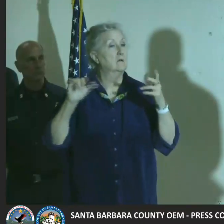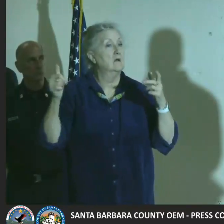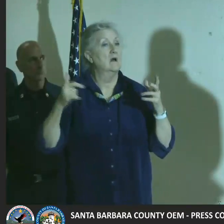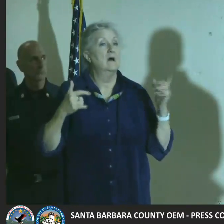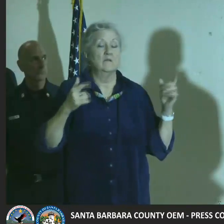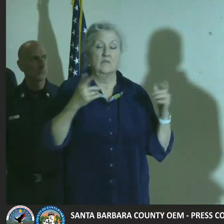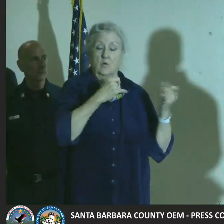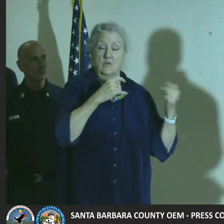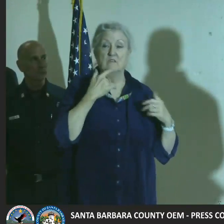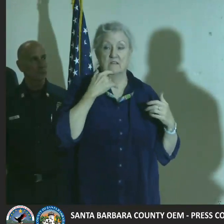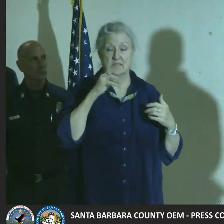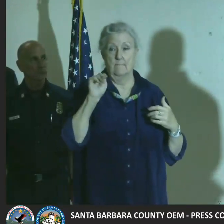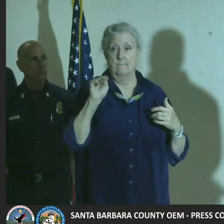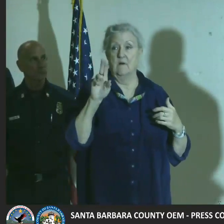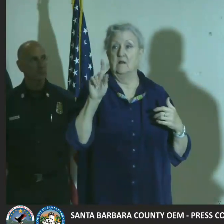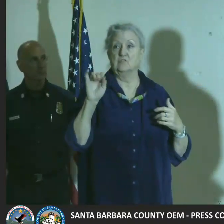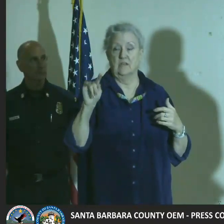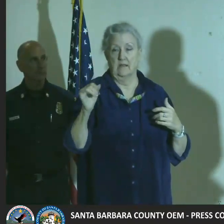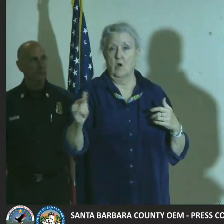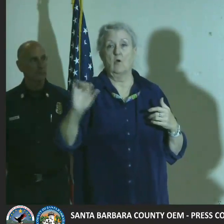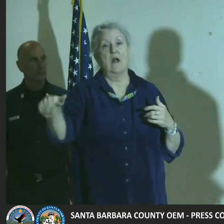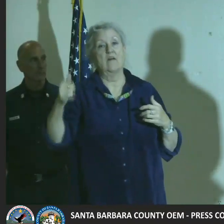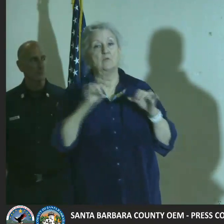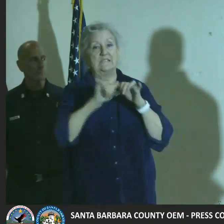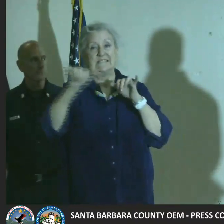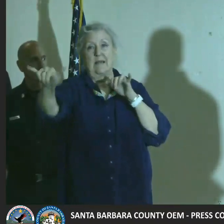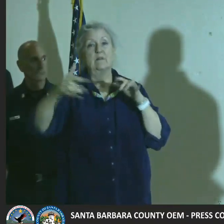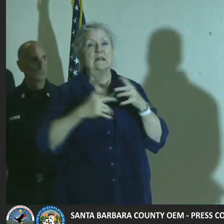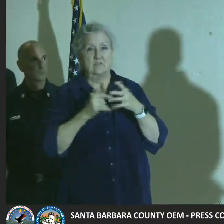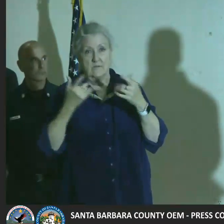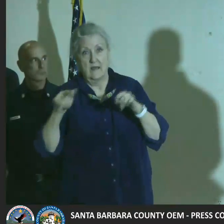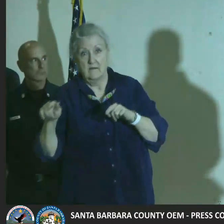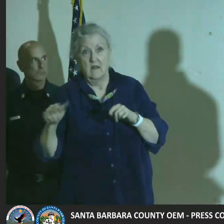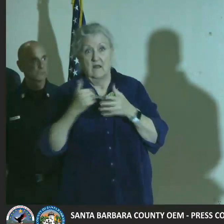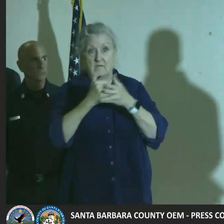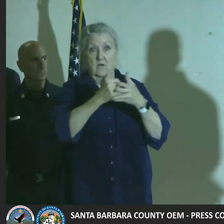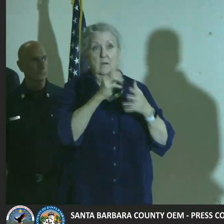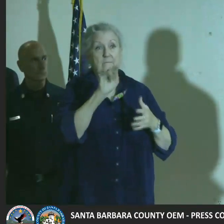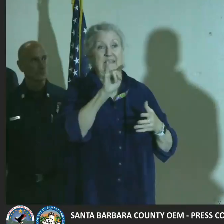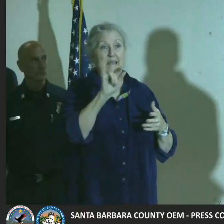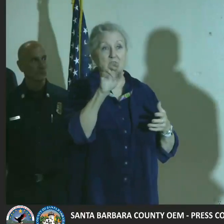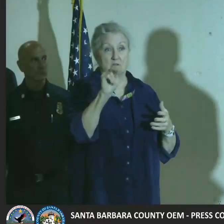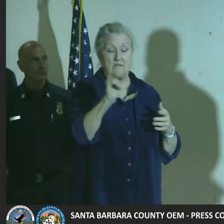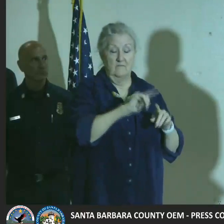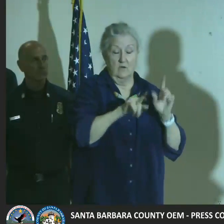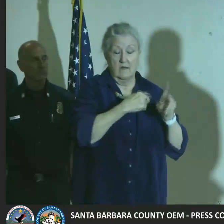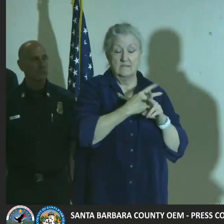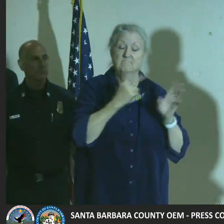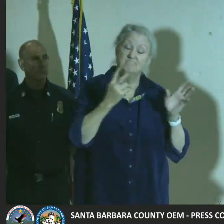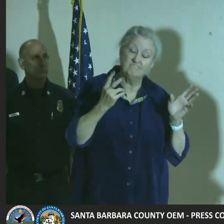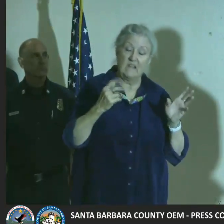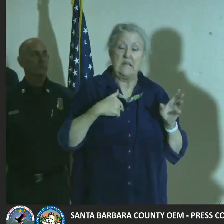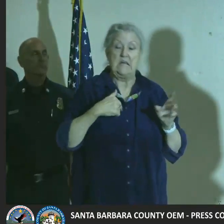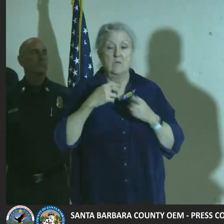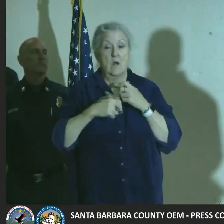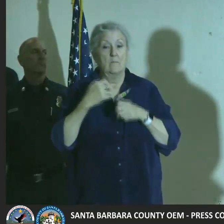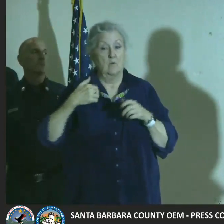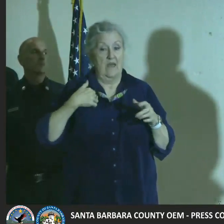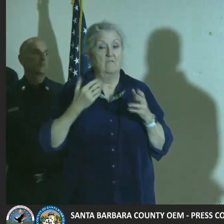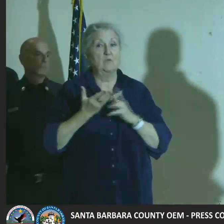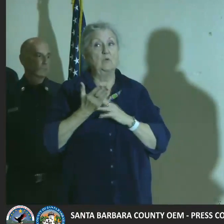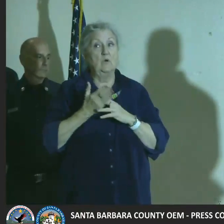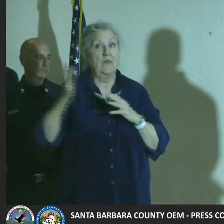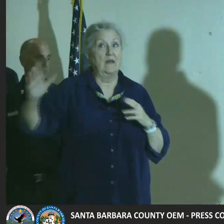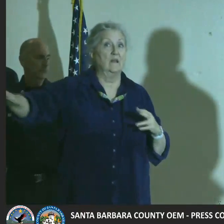So the question is, does mulching or other stabilization can it occur mitigation, different kinds of mitigation? The problem that we have throughout the